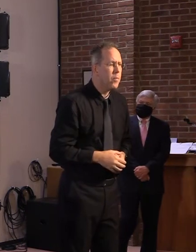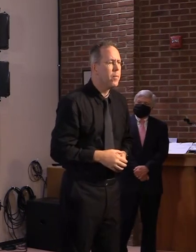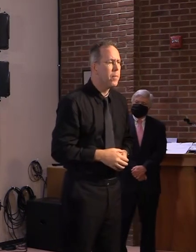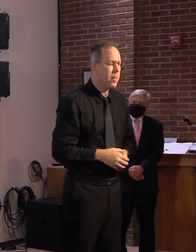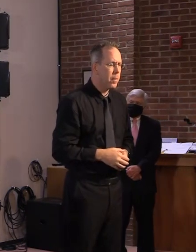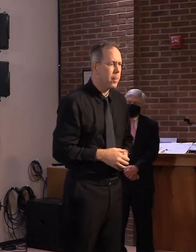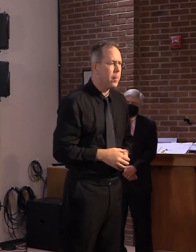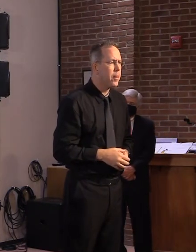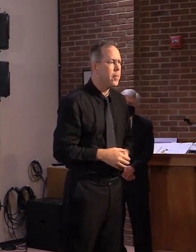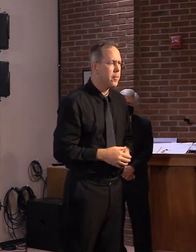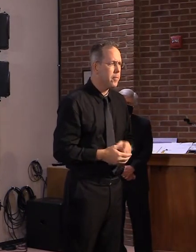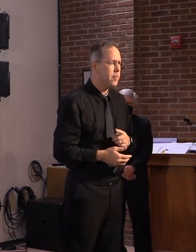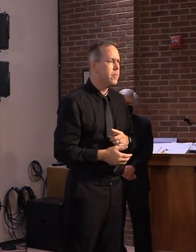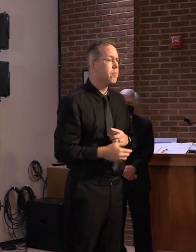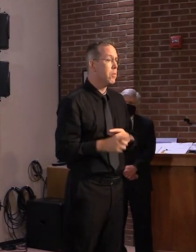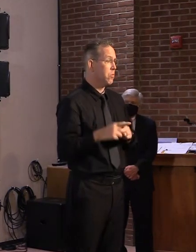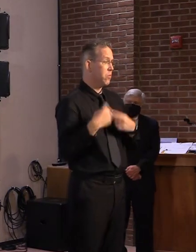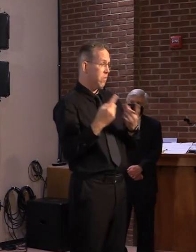rough estimate,